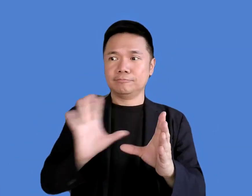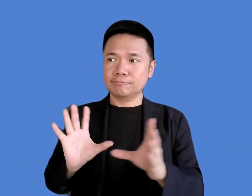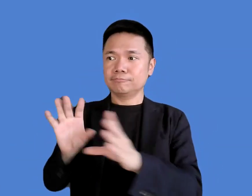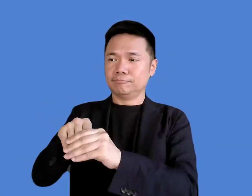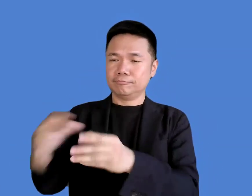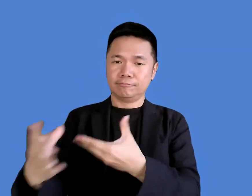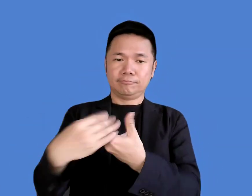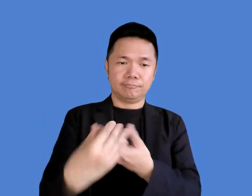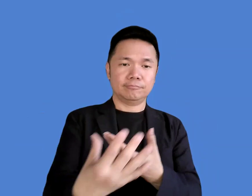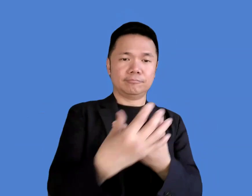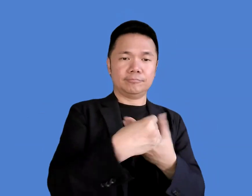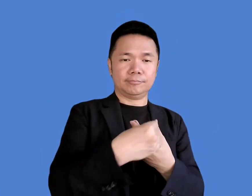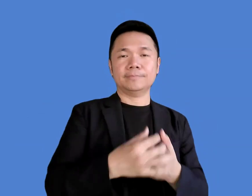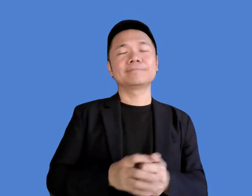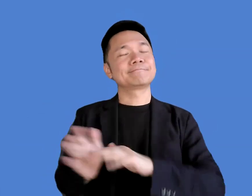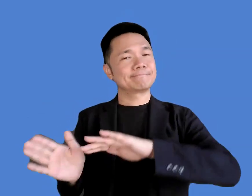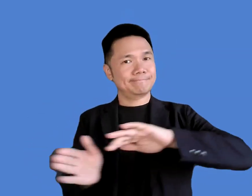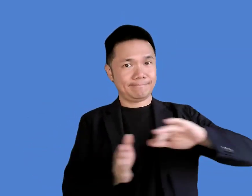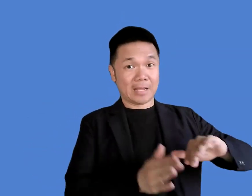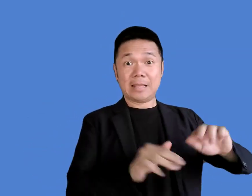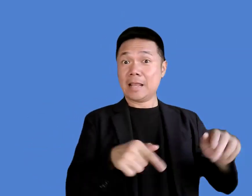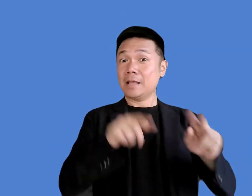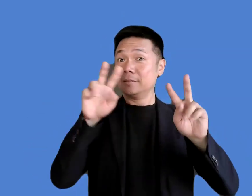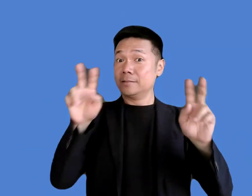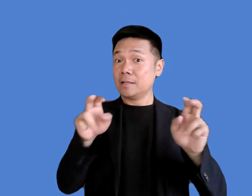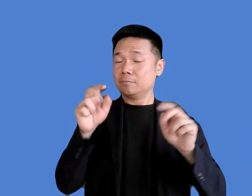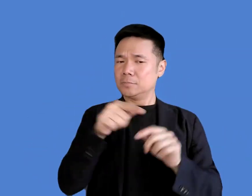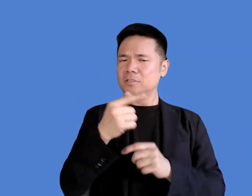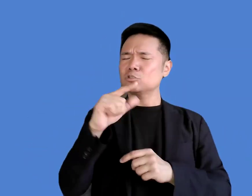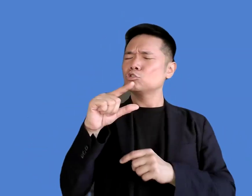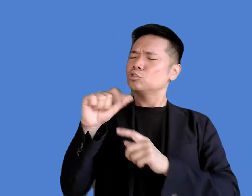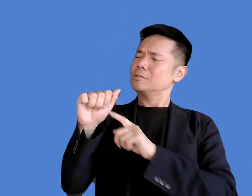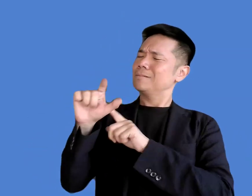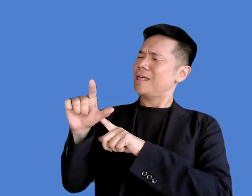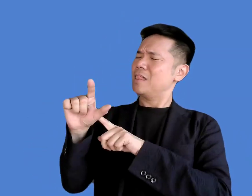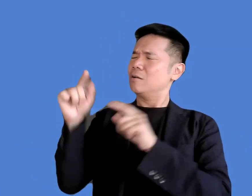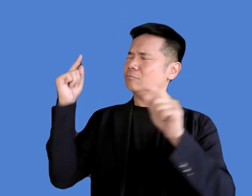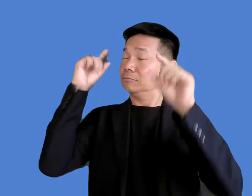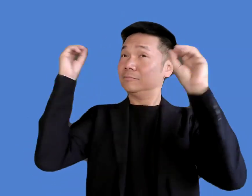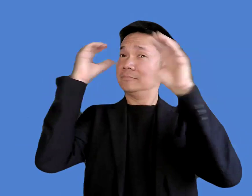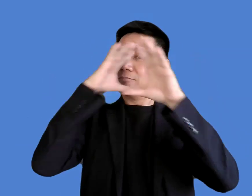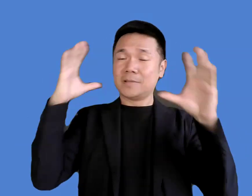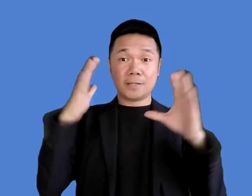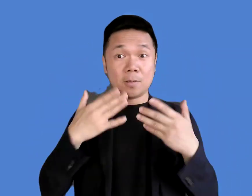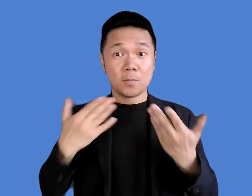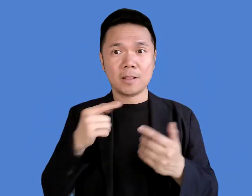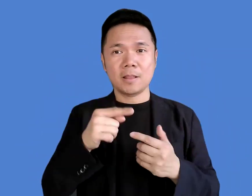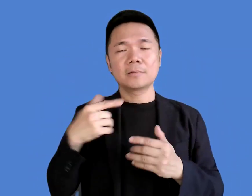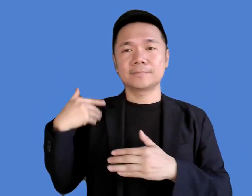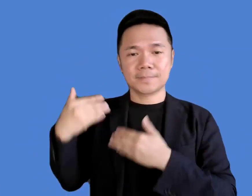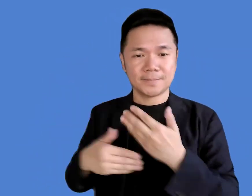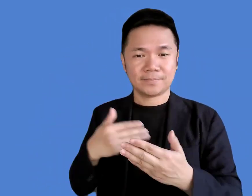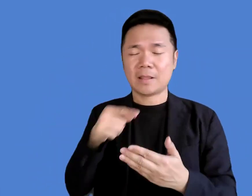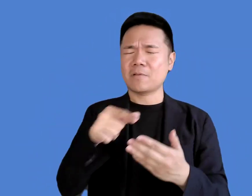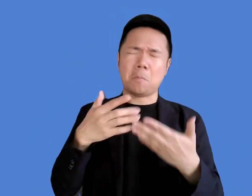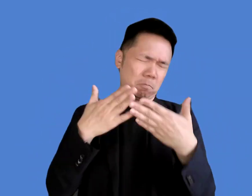GAL vision. So you've heard this detailed out a little bit, that this is the first step in a much longer journey and for a much